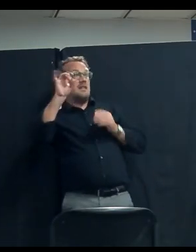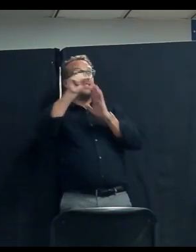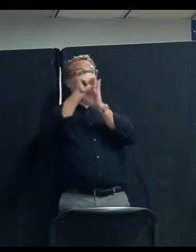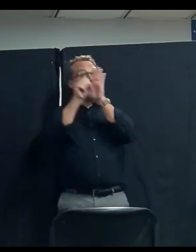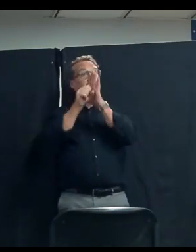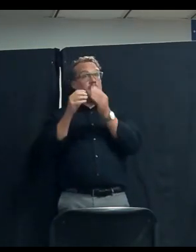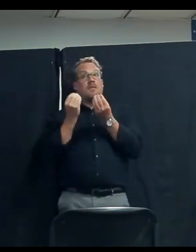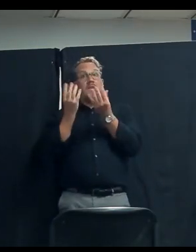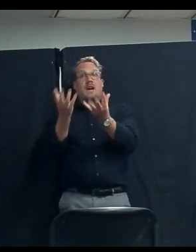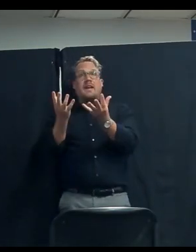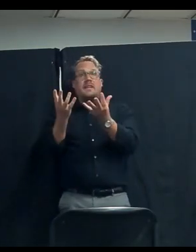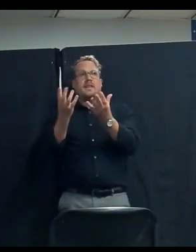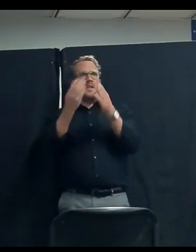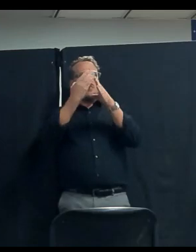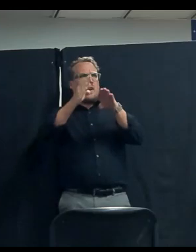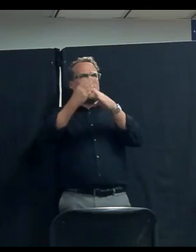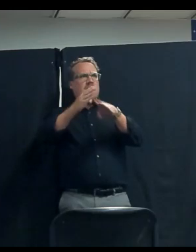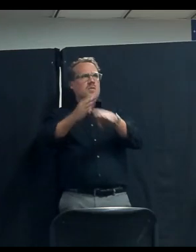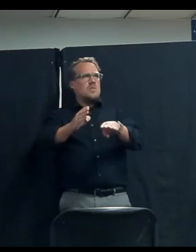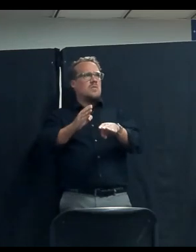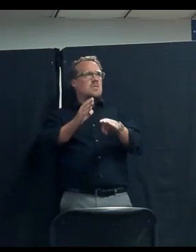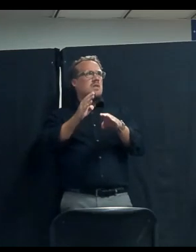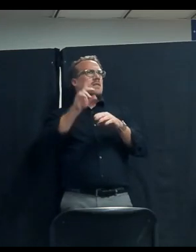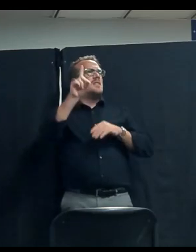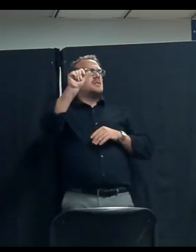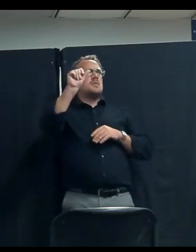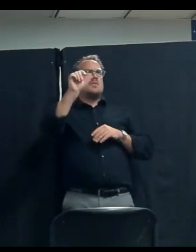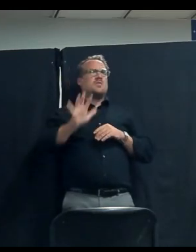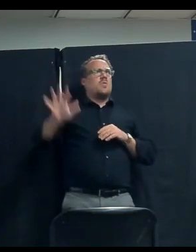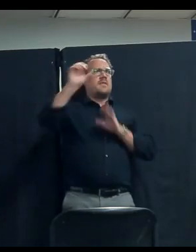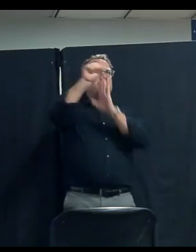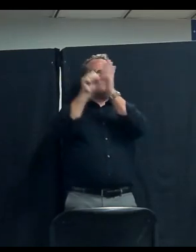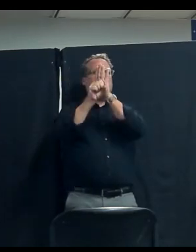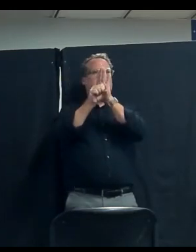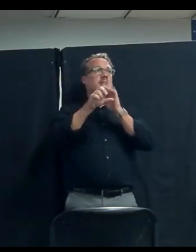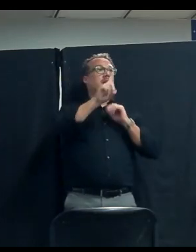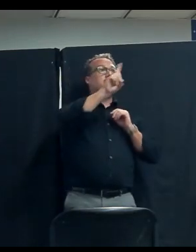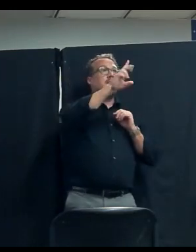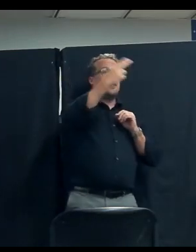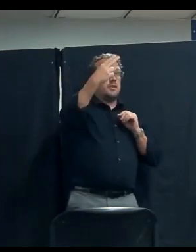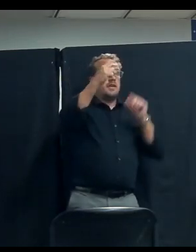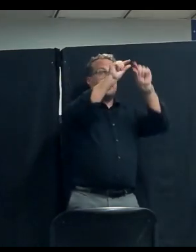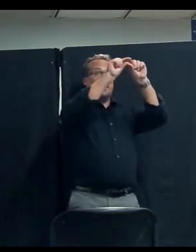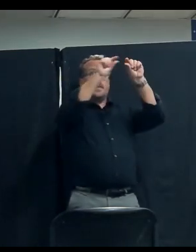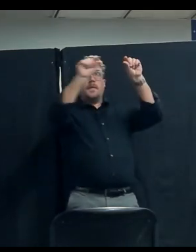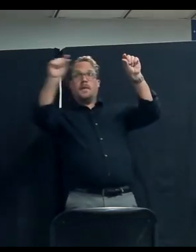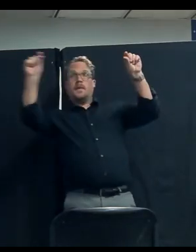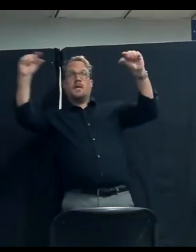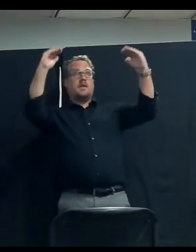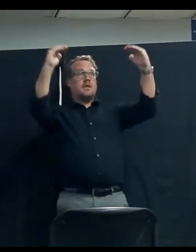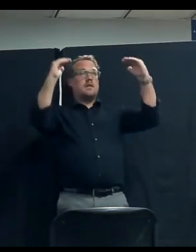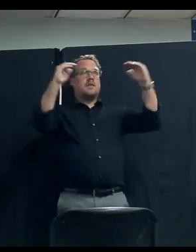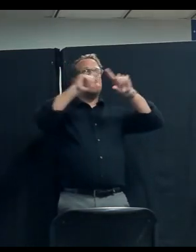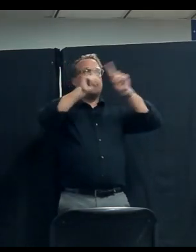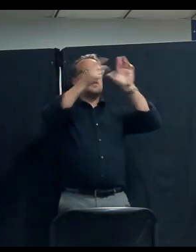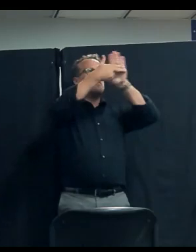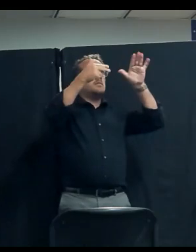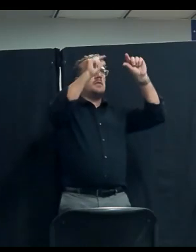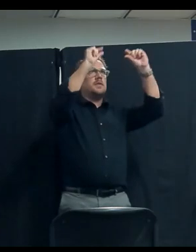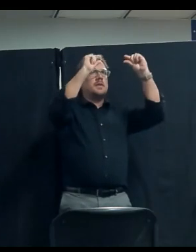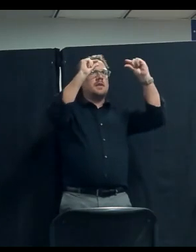of learning disabilities across the state, deaf and hard of hearing across the state, and they do